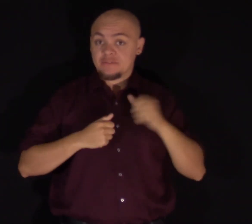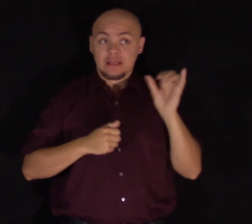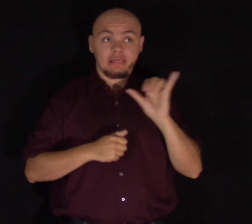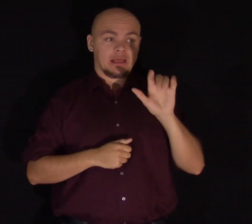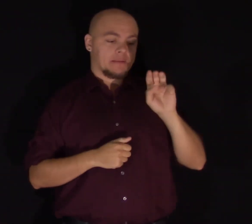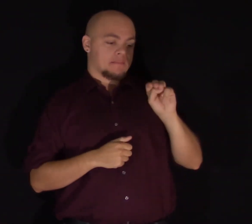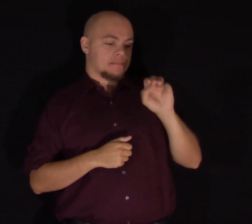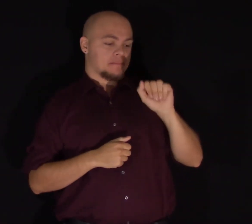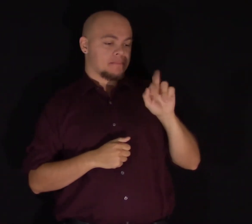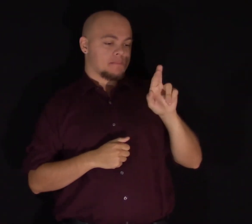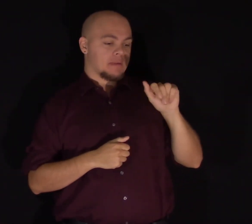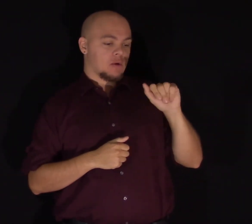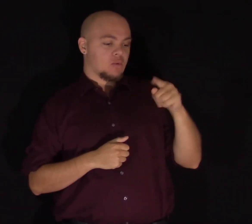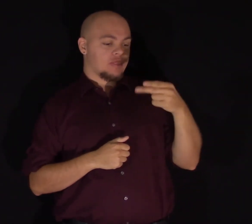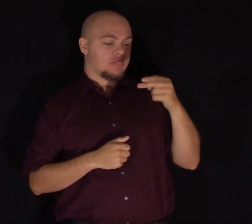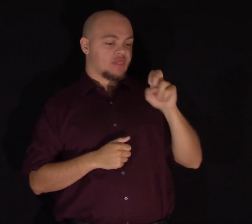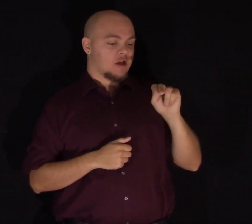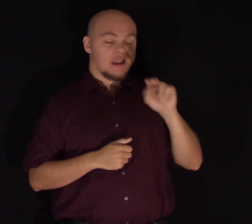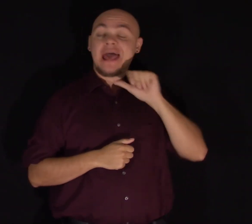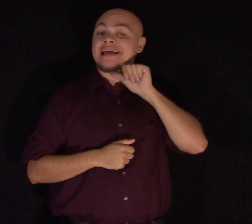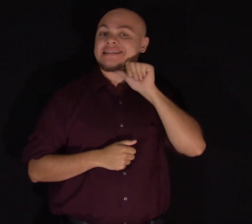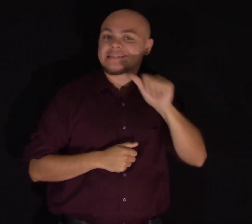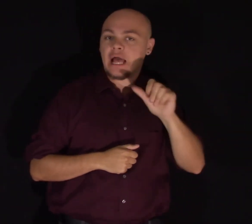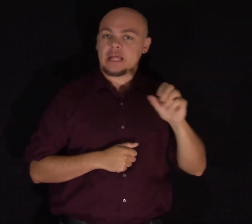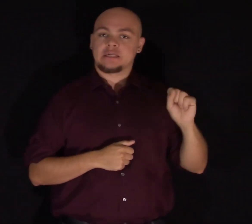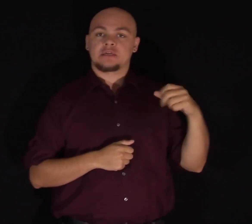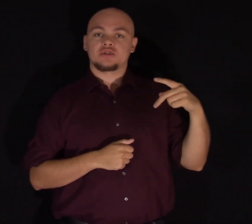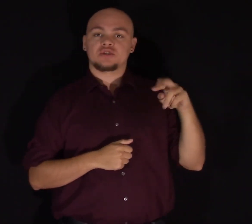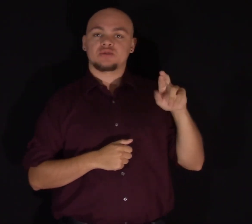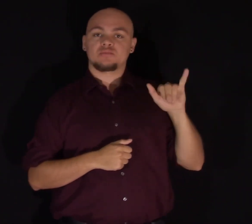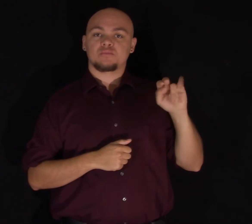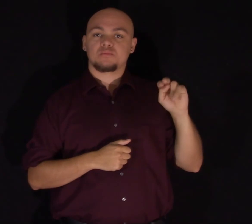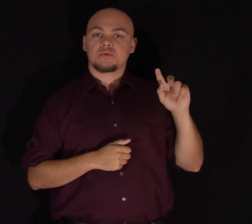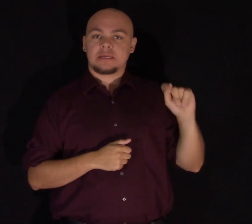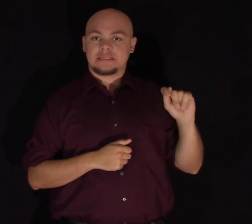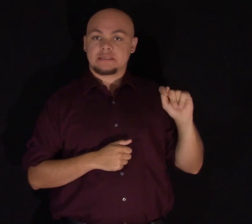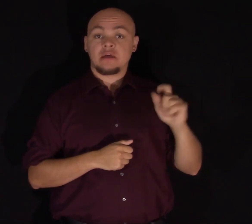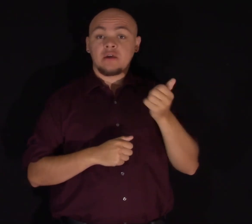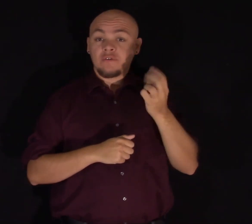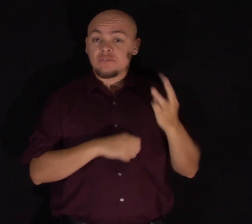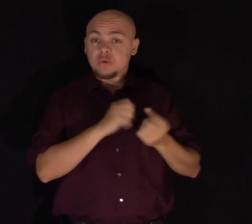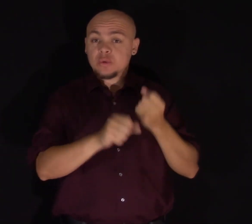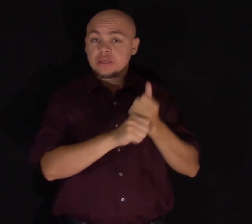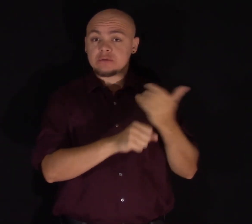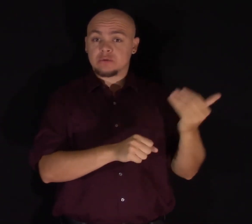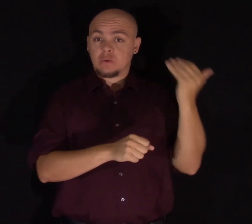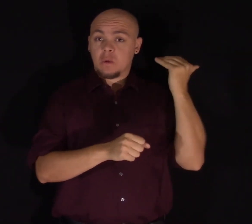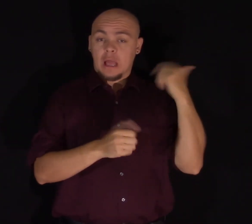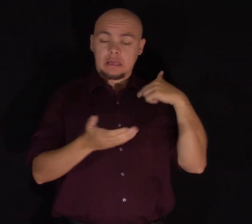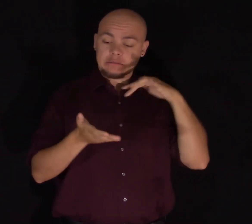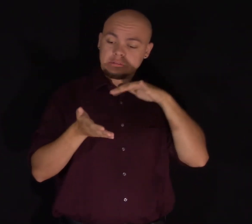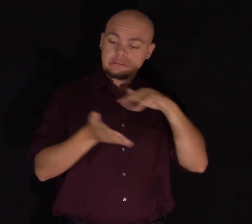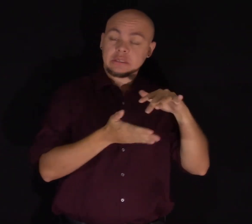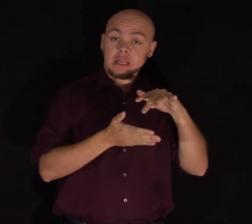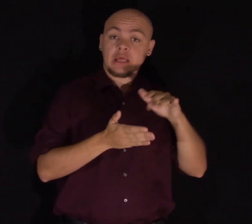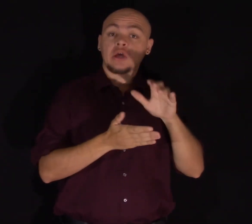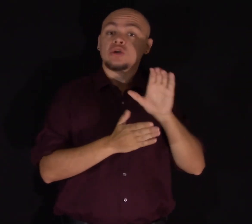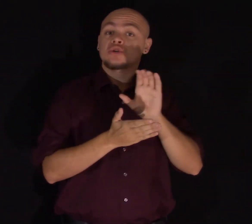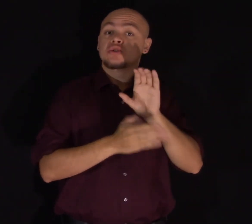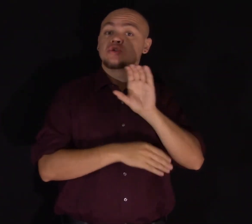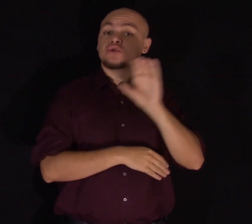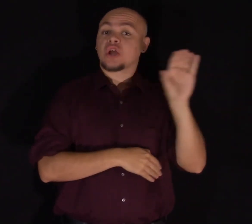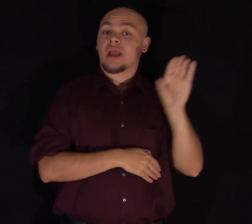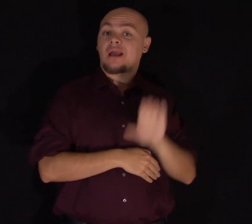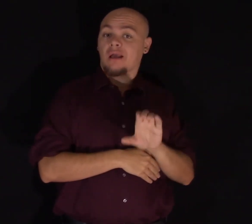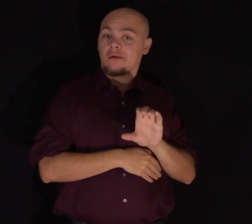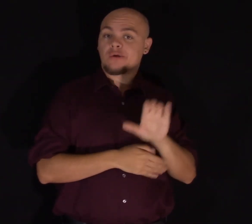marathon, not a sprint. A few years ago, I started studying grit in the Chicago public schools. I